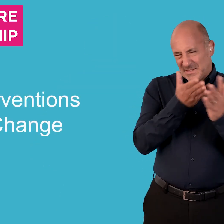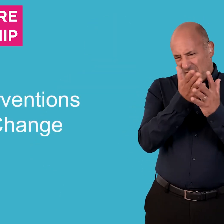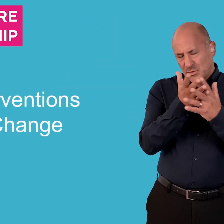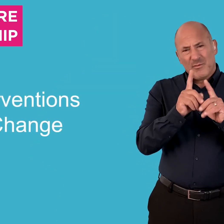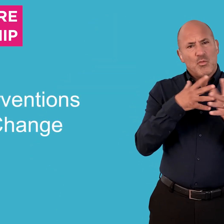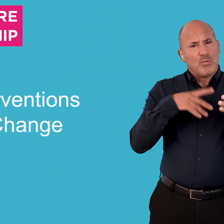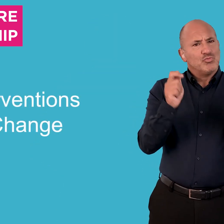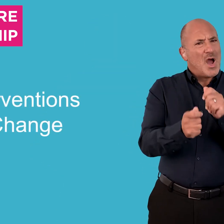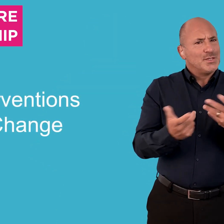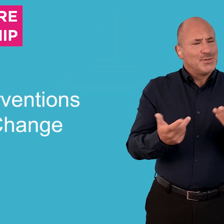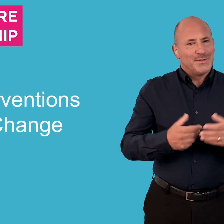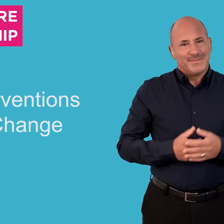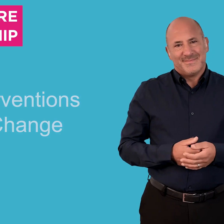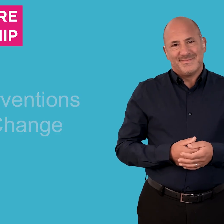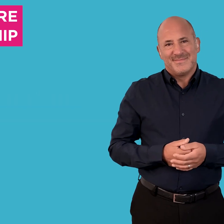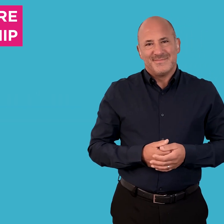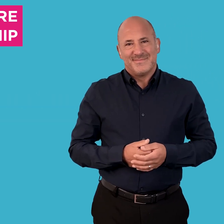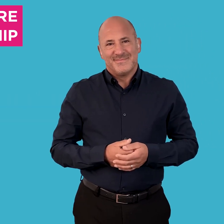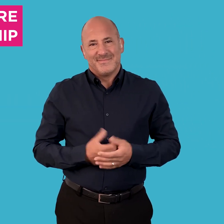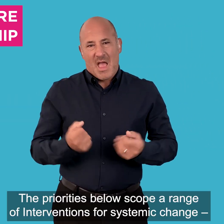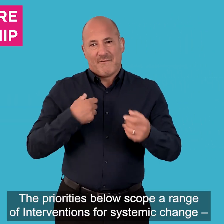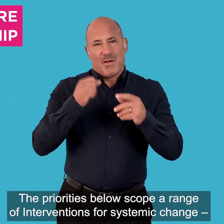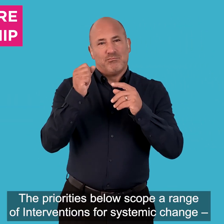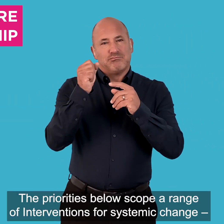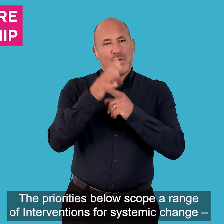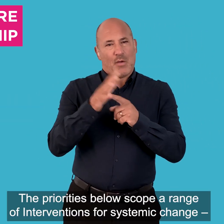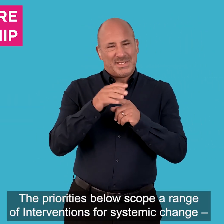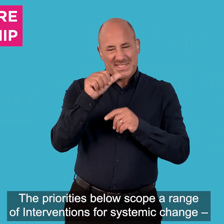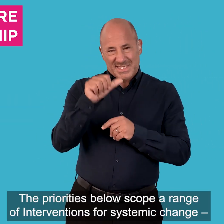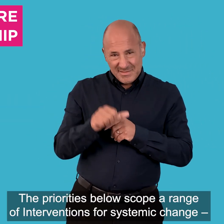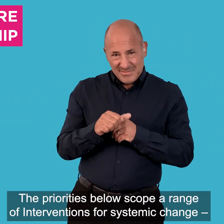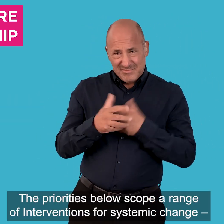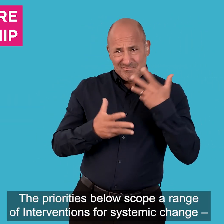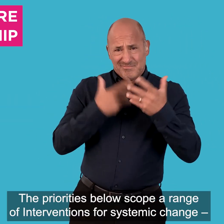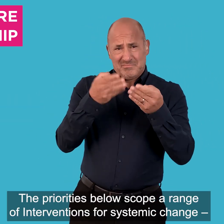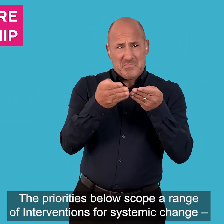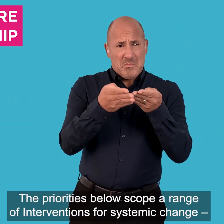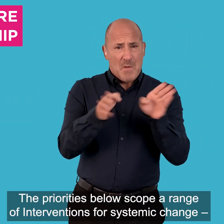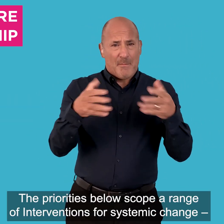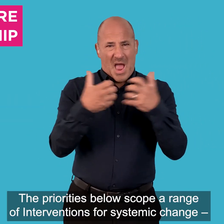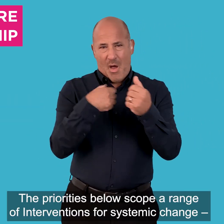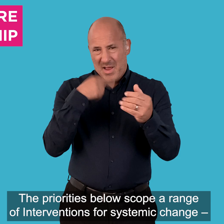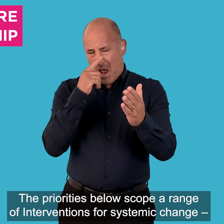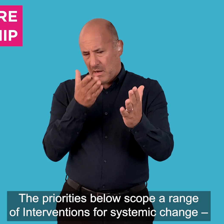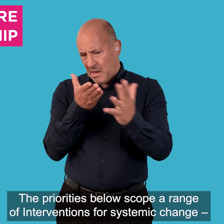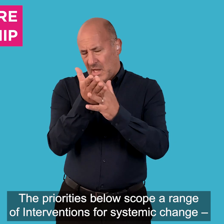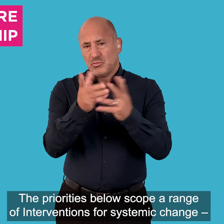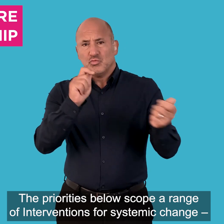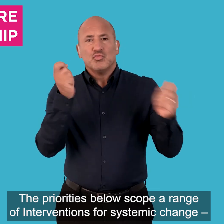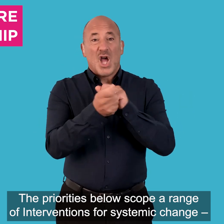6. Interventions for change. The priorities below scope a range of interventions for